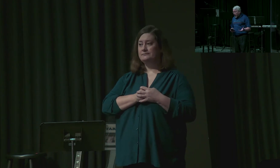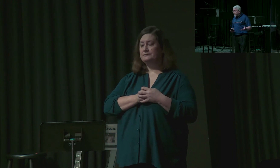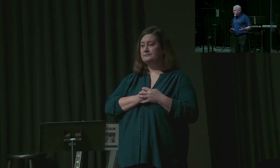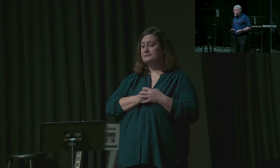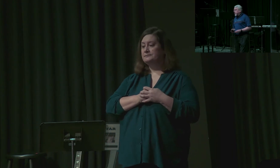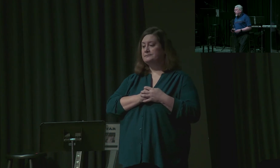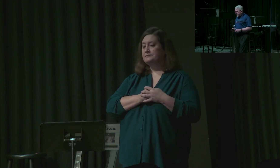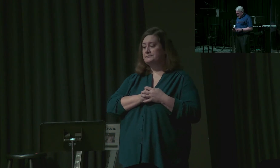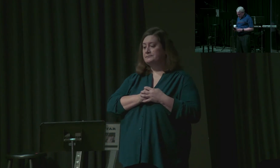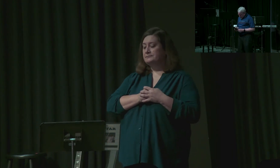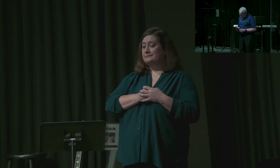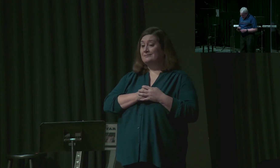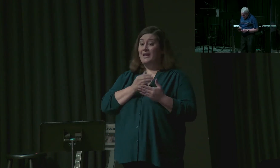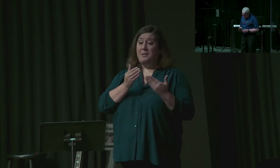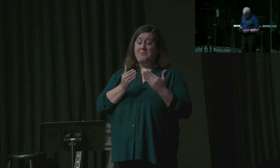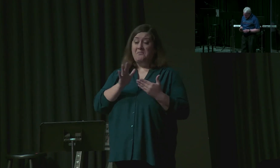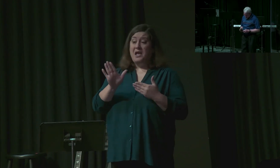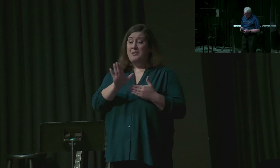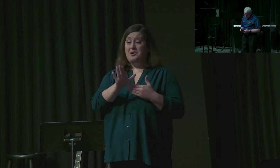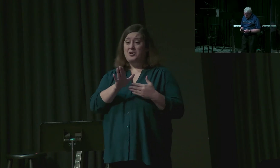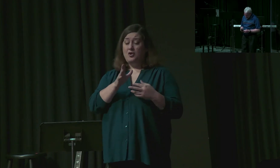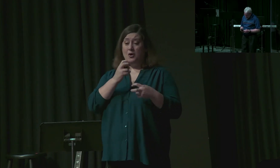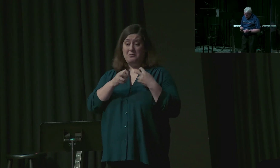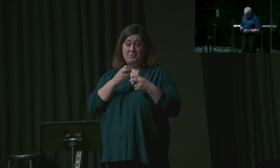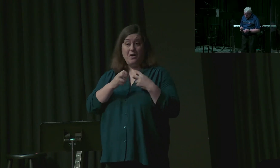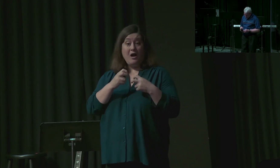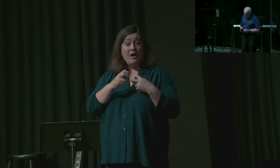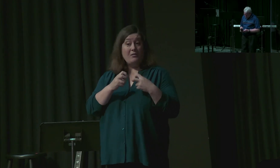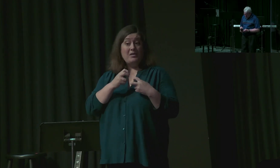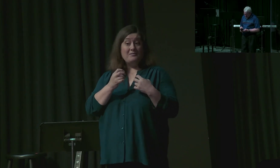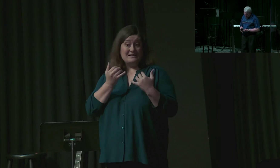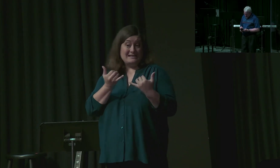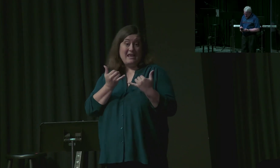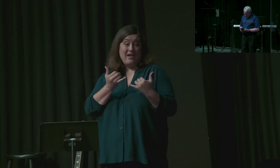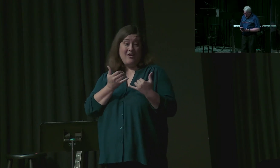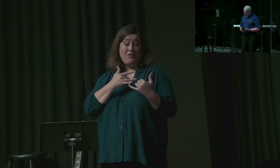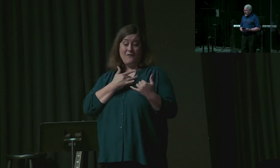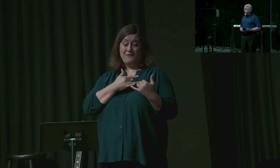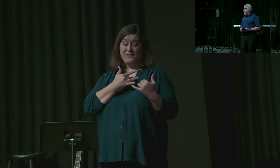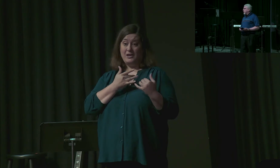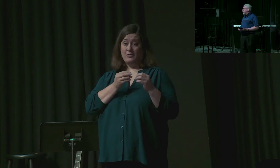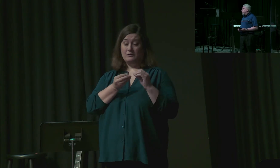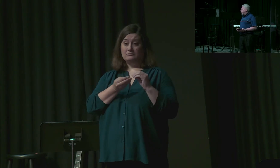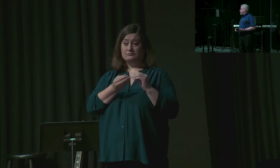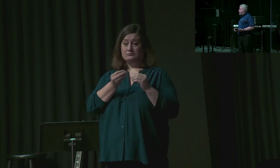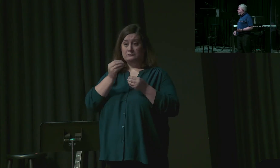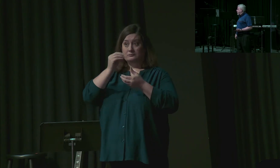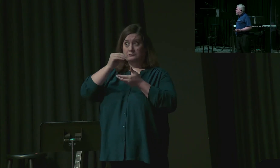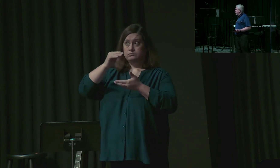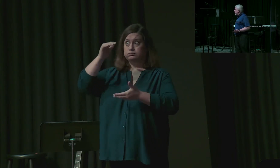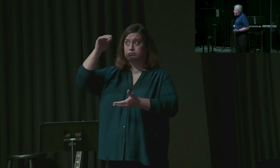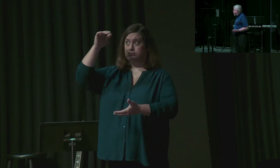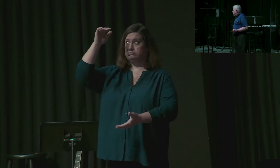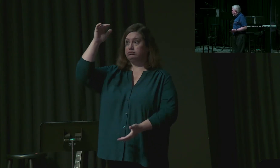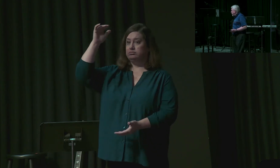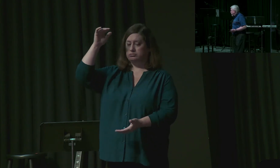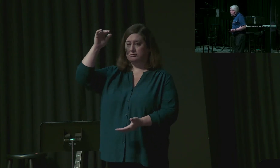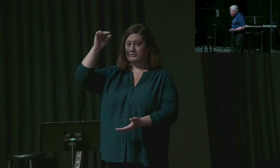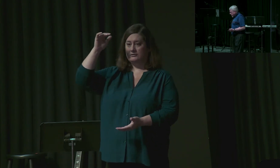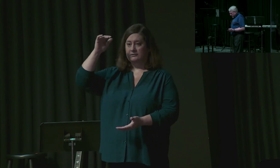The problems of the past become magnified, and the mistakes in life are replayed over and over again with